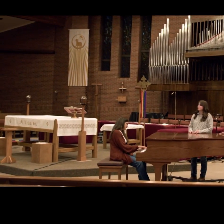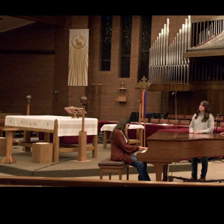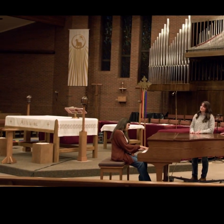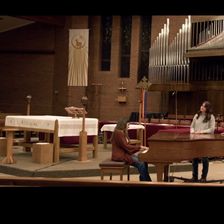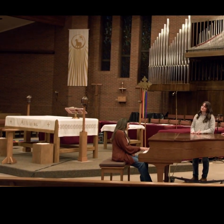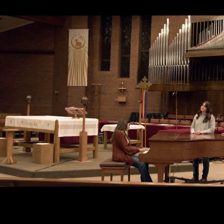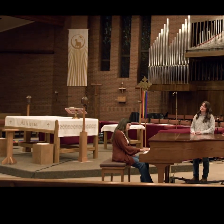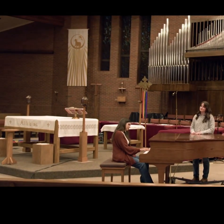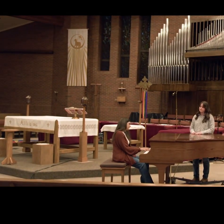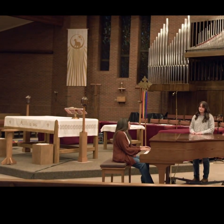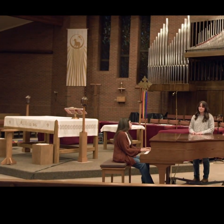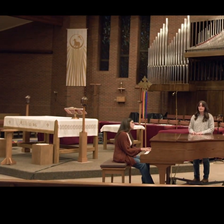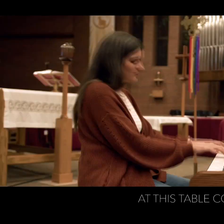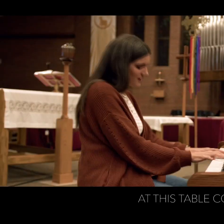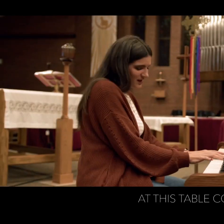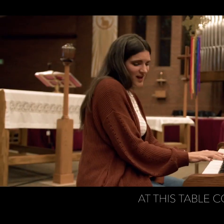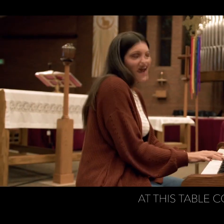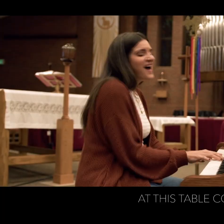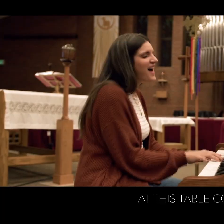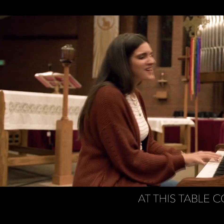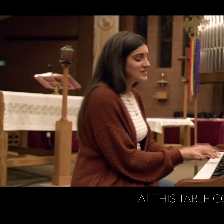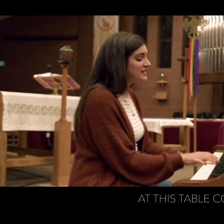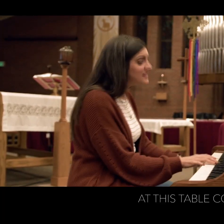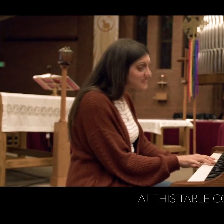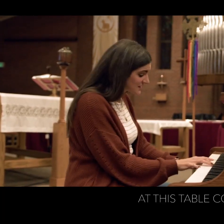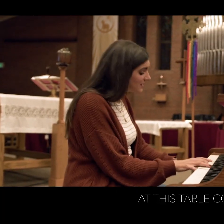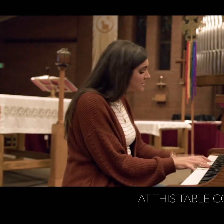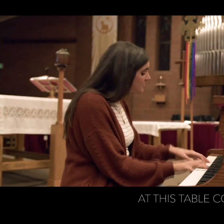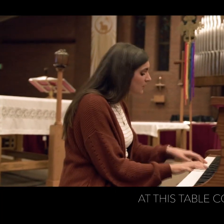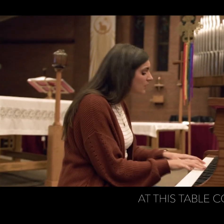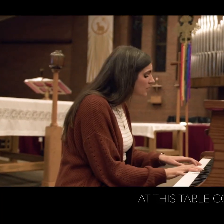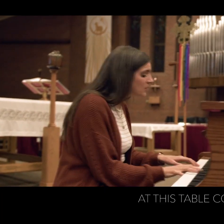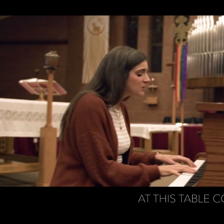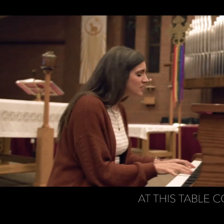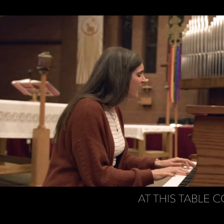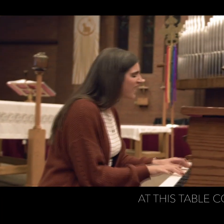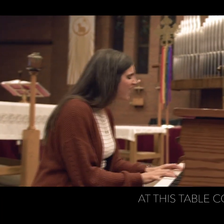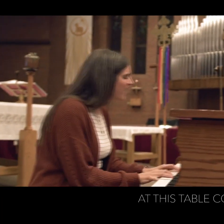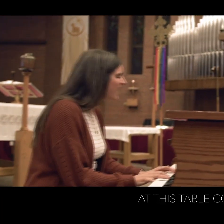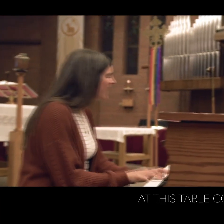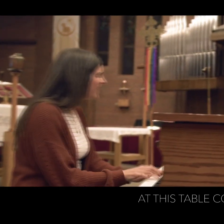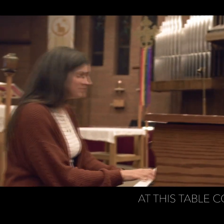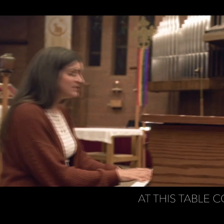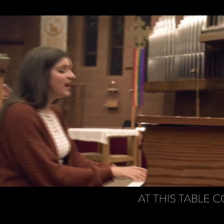At this table,